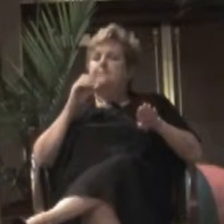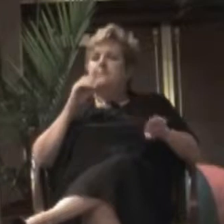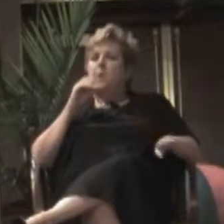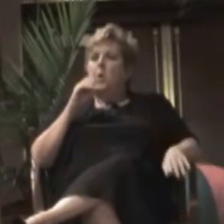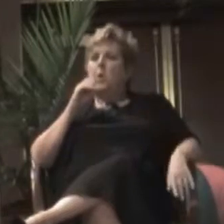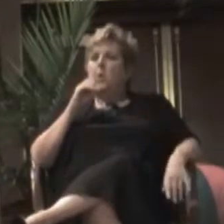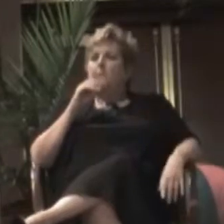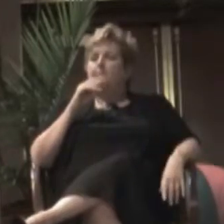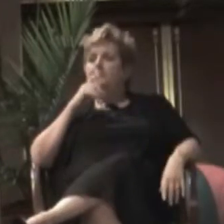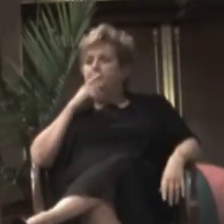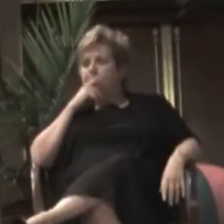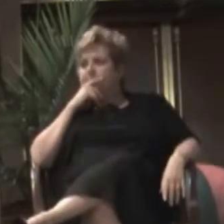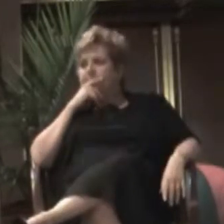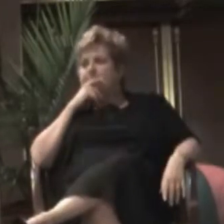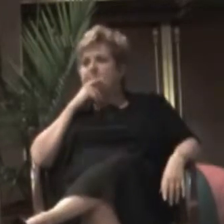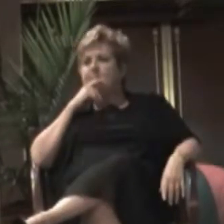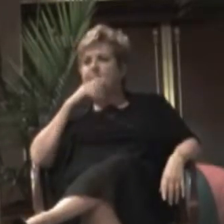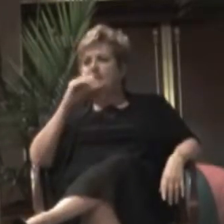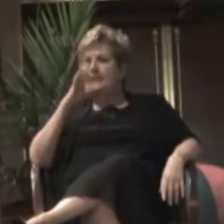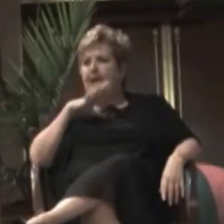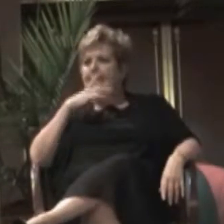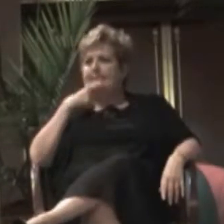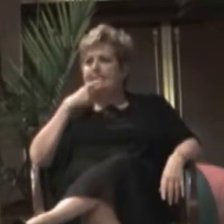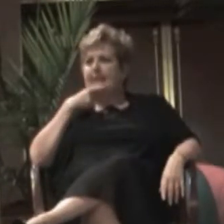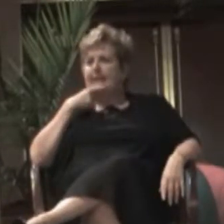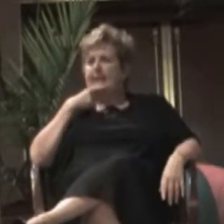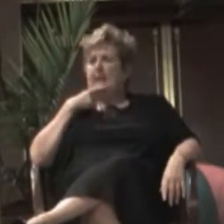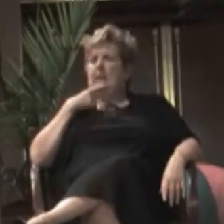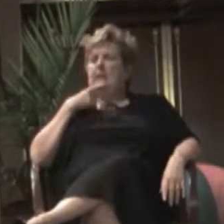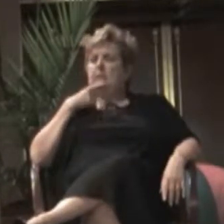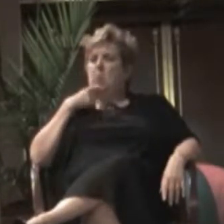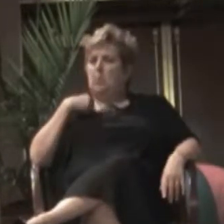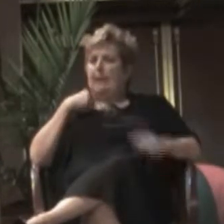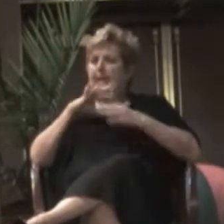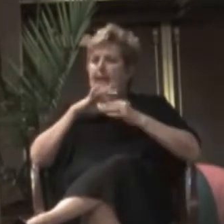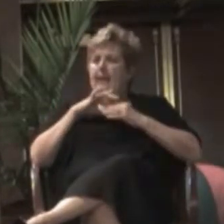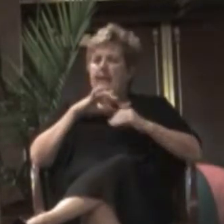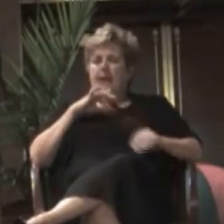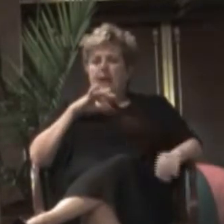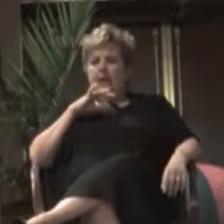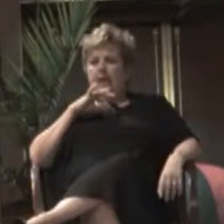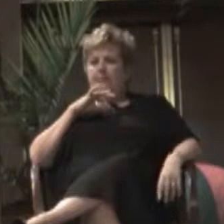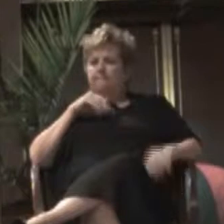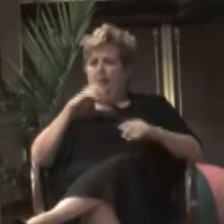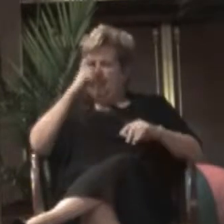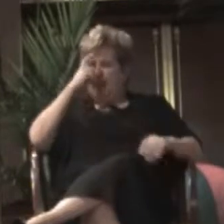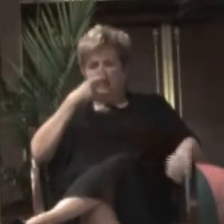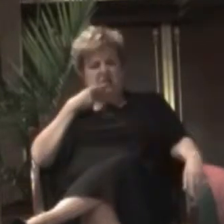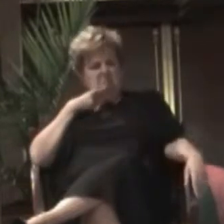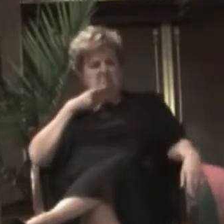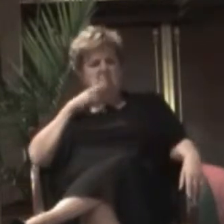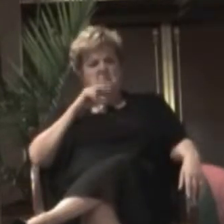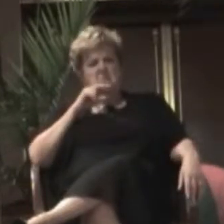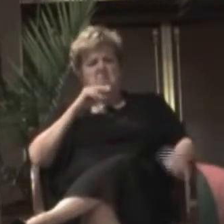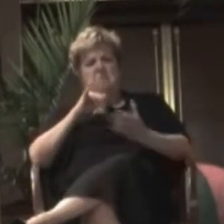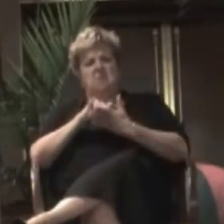guys, I just said no to myself. I didn't say anything to them, but to myself, said no, that couldn't be. And they